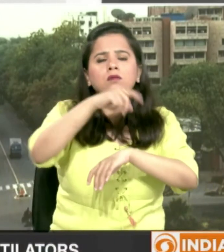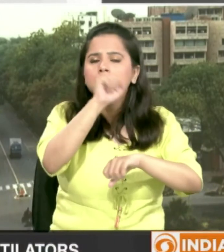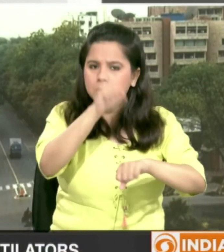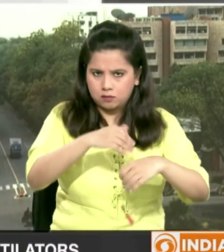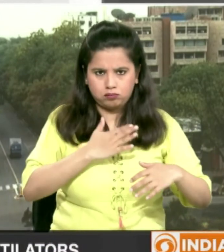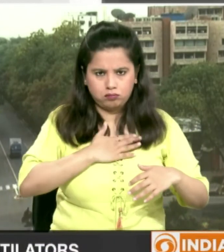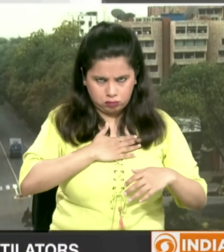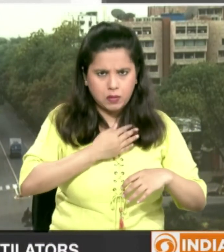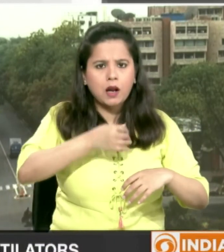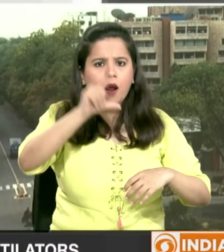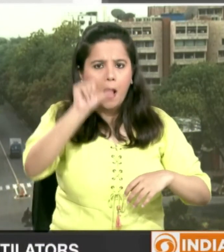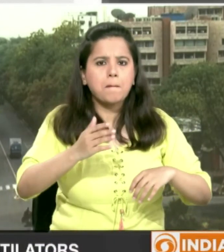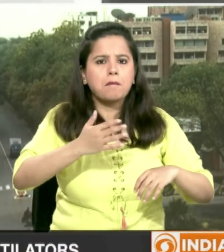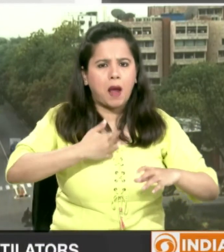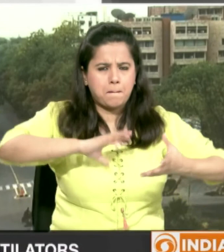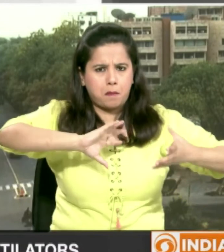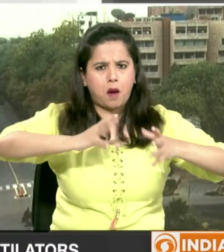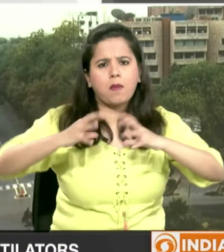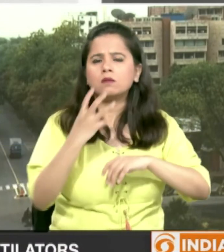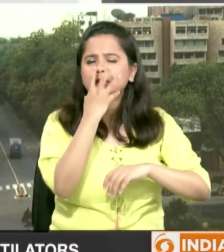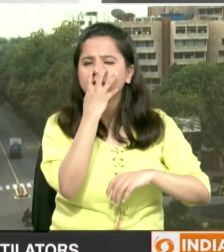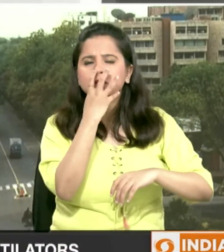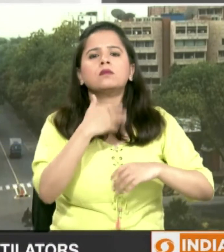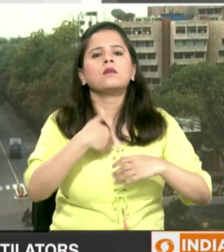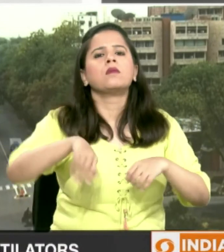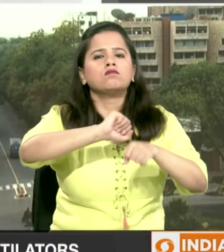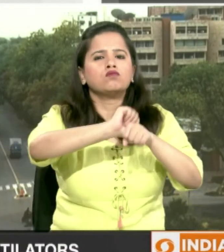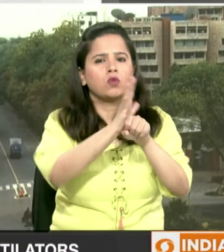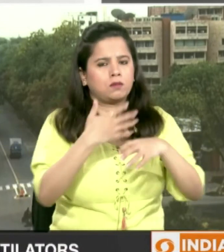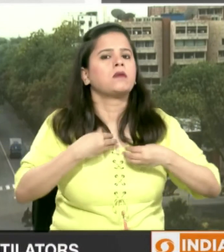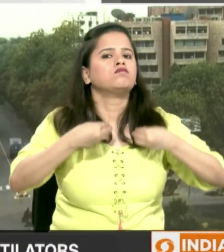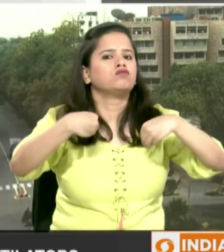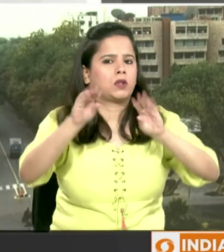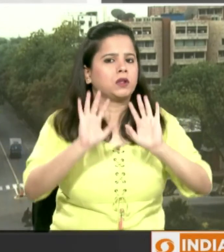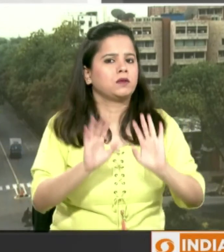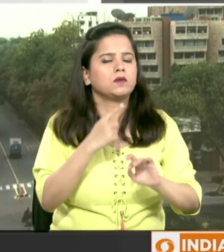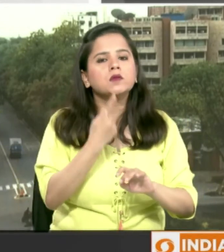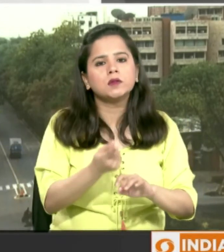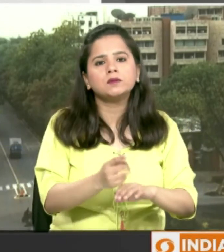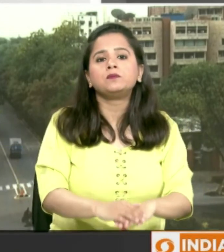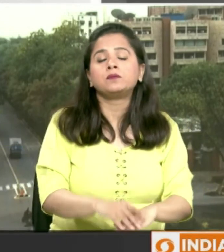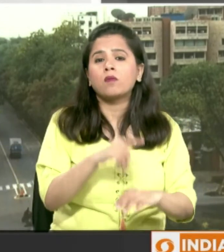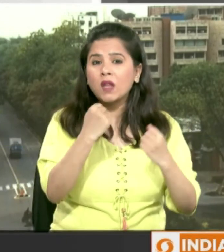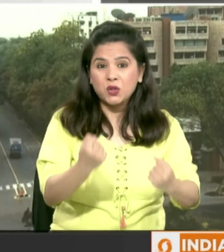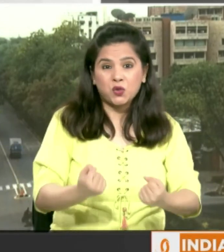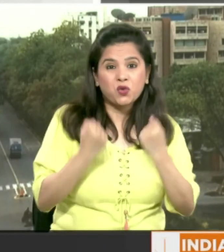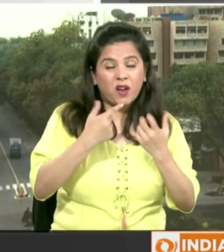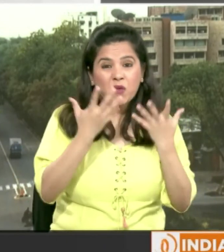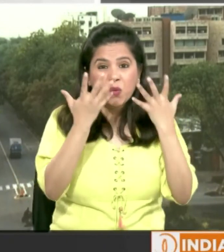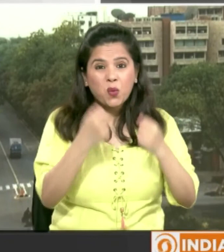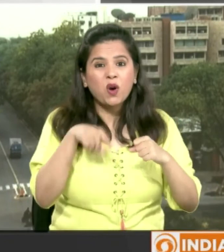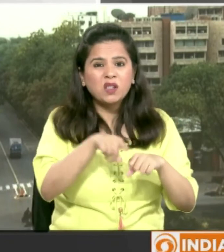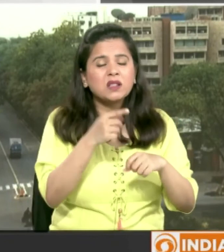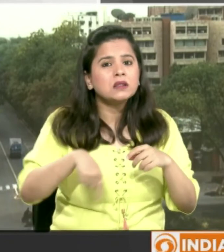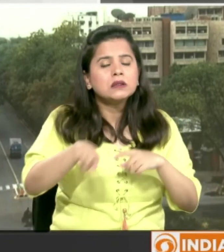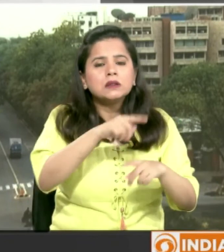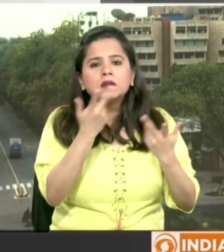produce low-cost ventilators after the outbreak of the virus. For